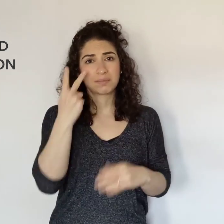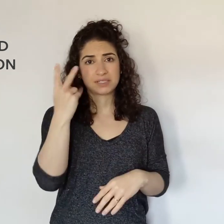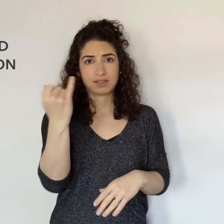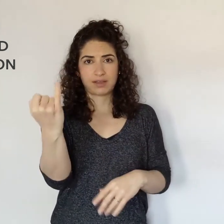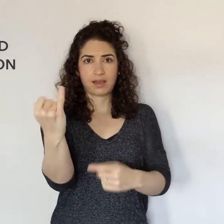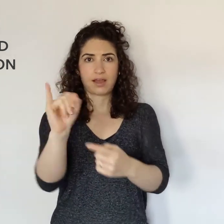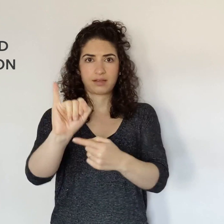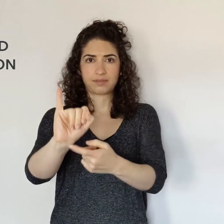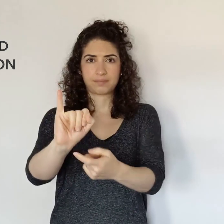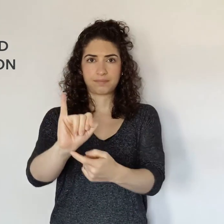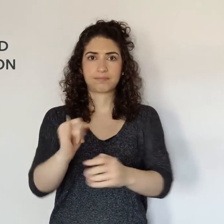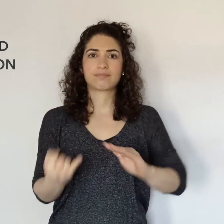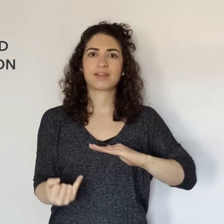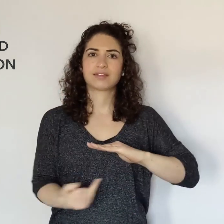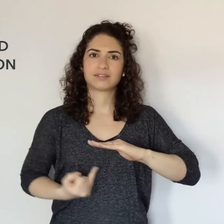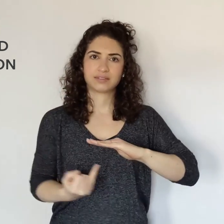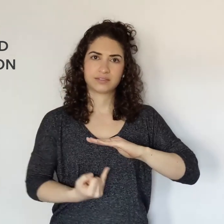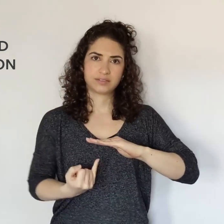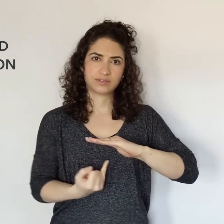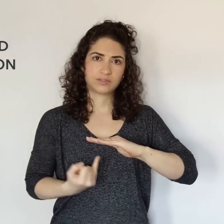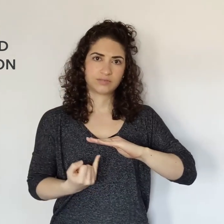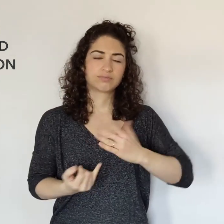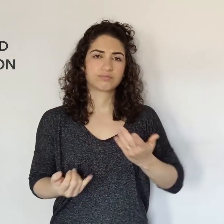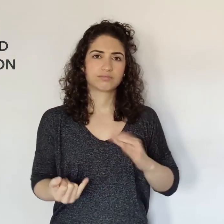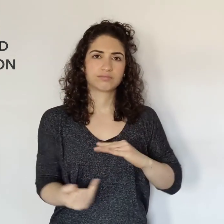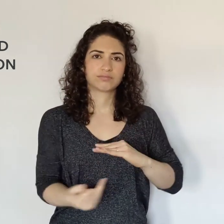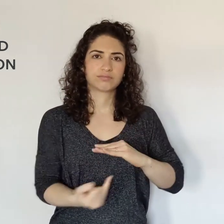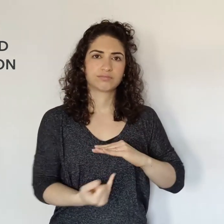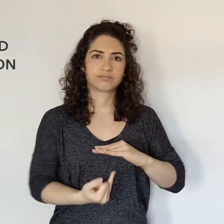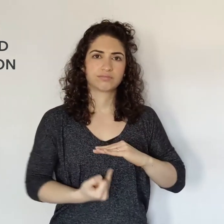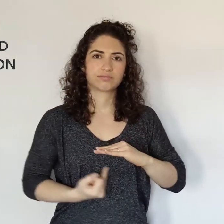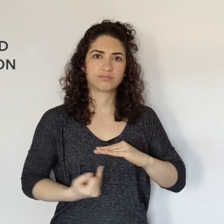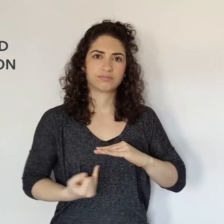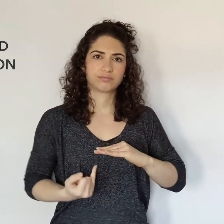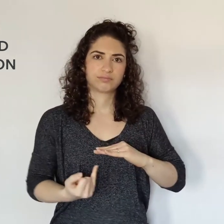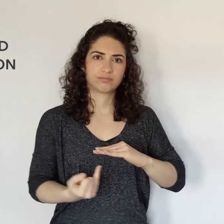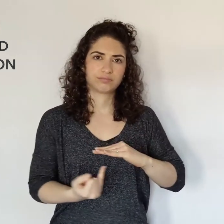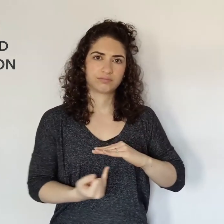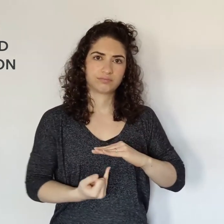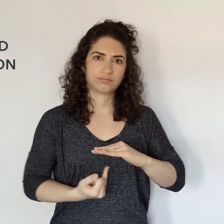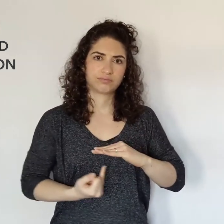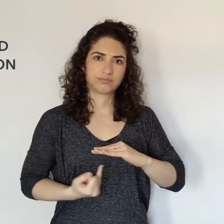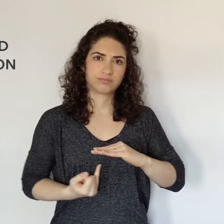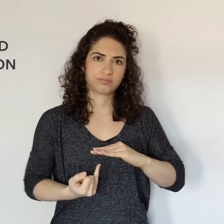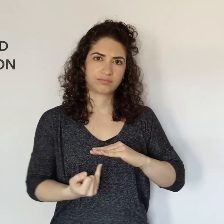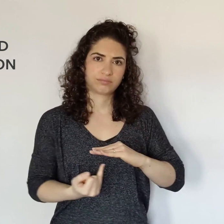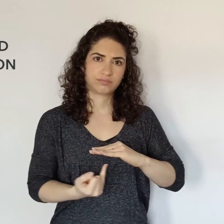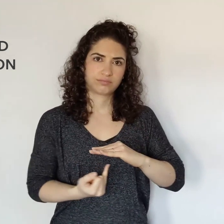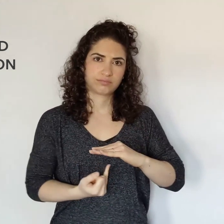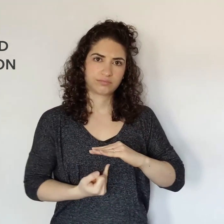Also, you may see it with an I hand shape. The pinky, isolate or